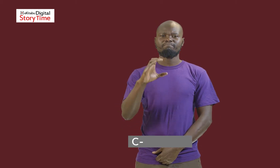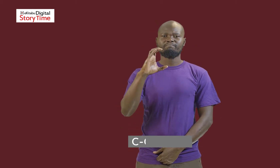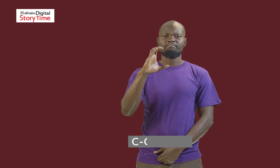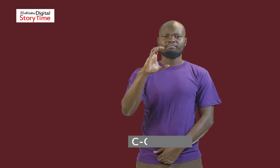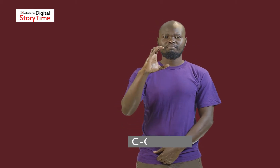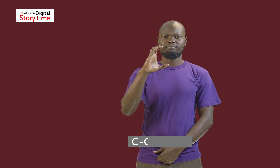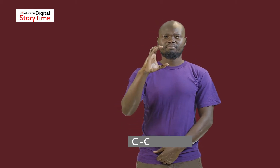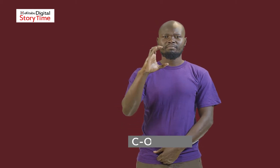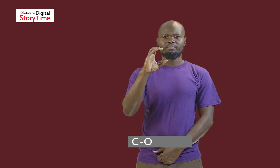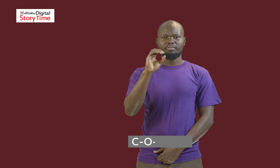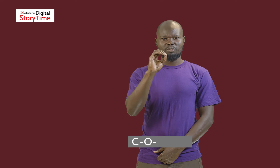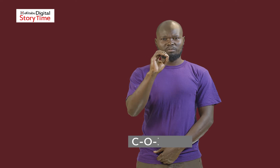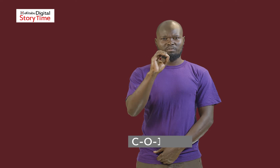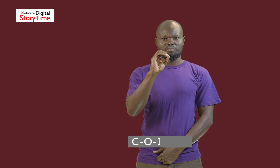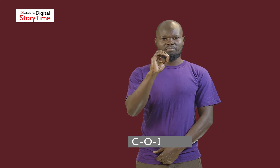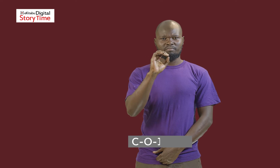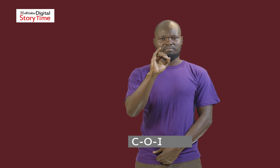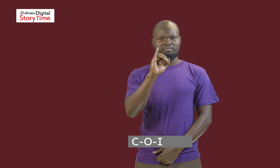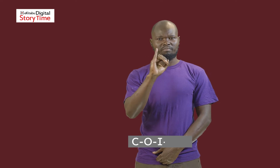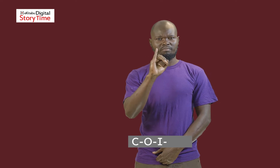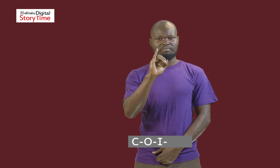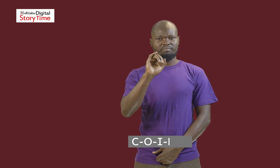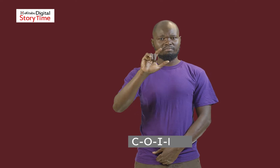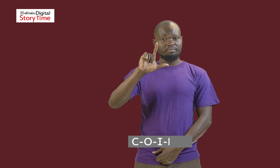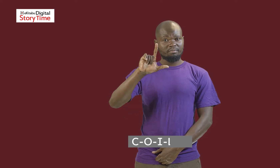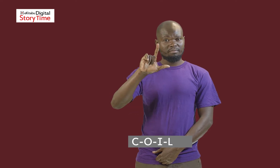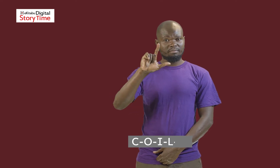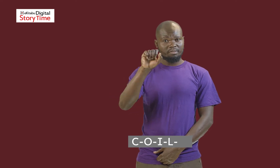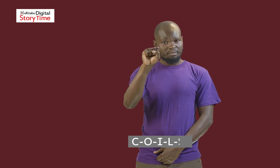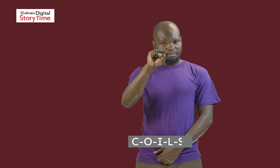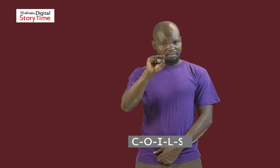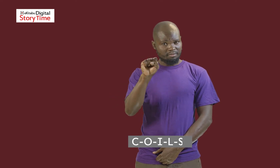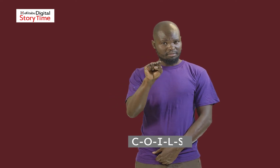C O I L S.